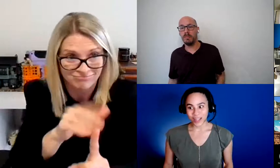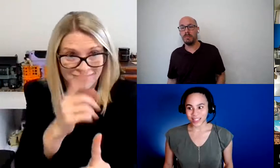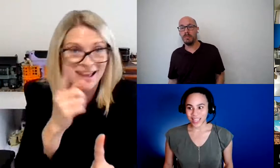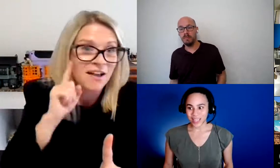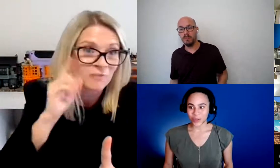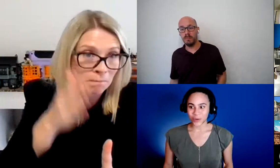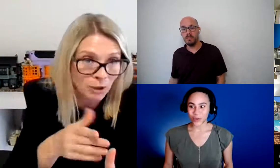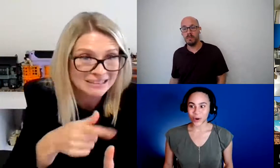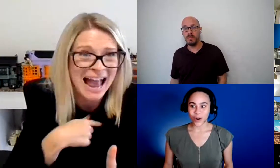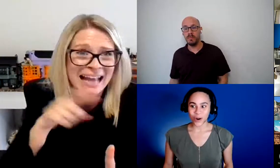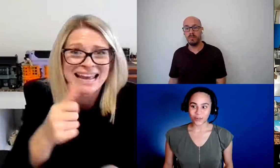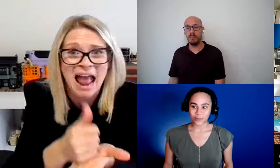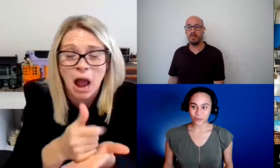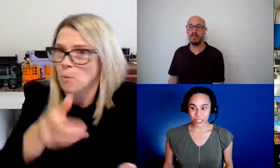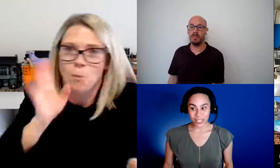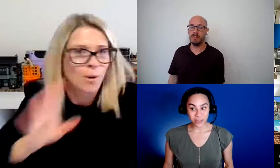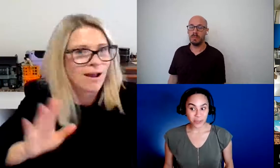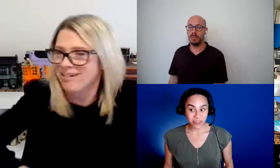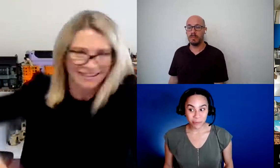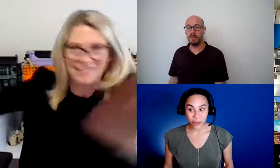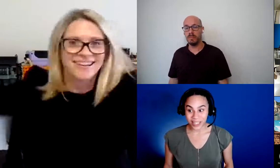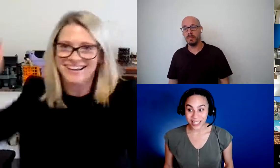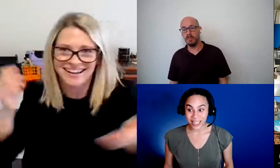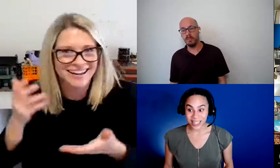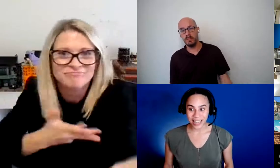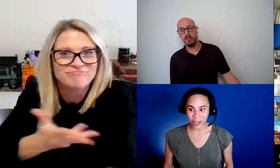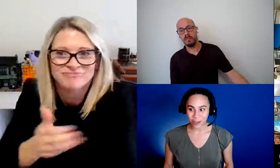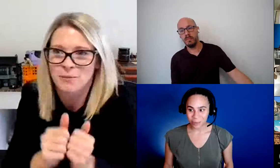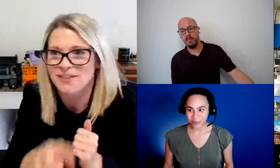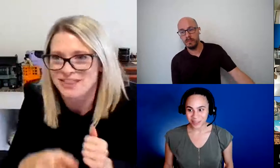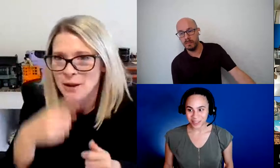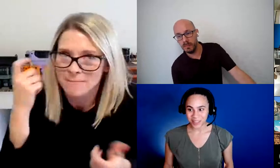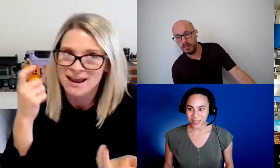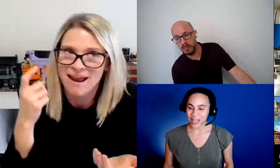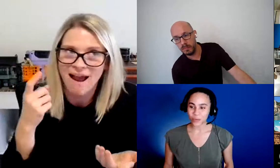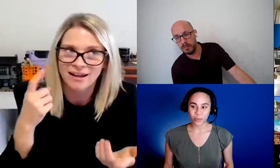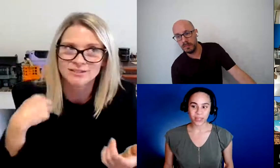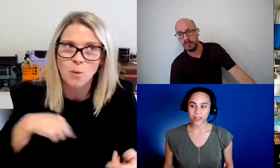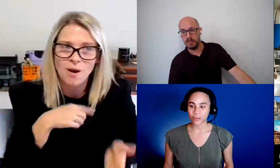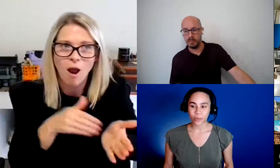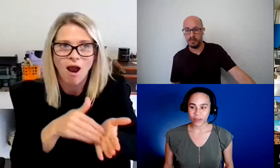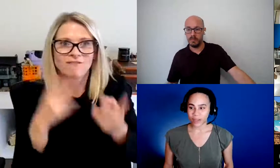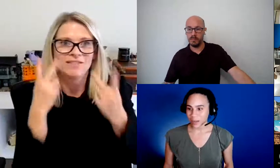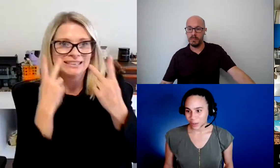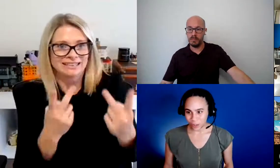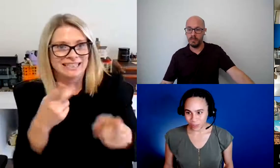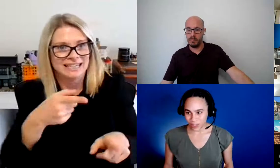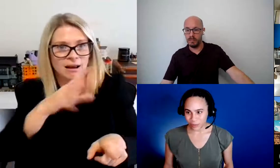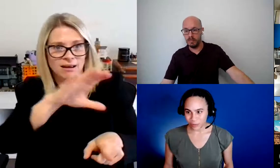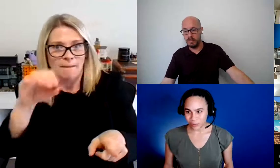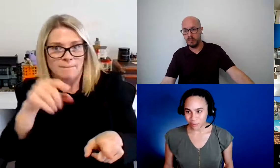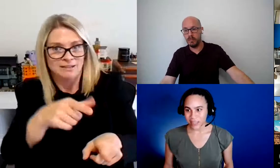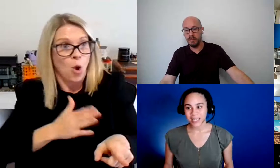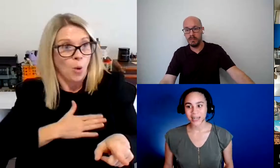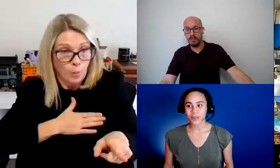odds that you are reaching out to a deaf person and needing help, they will be more than happy to work with you. Many times,